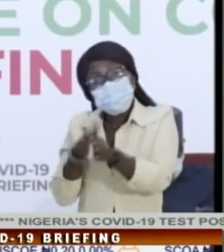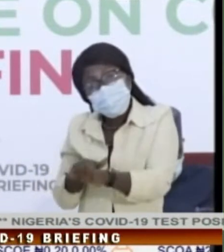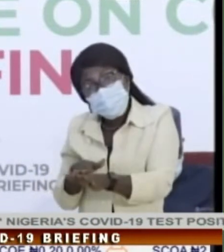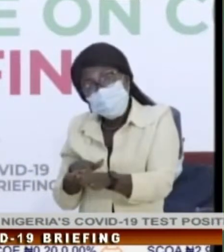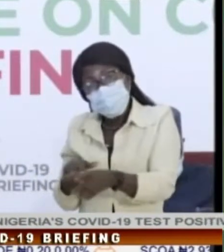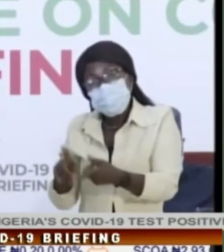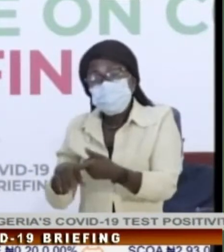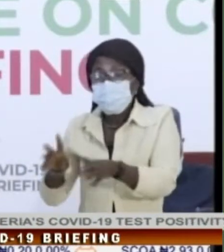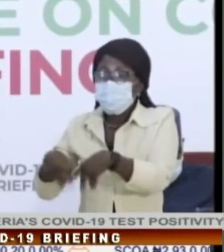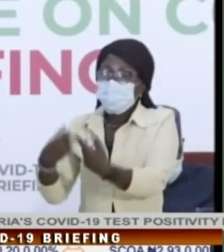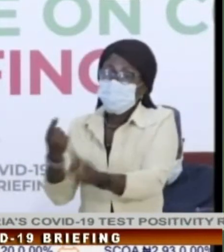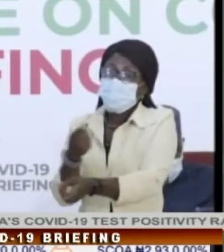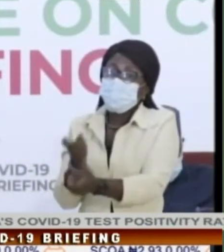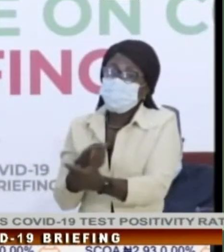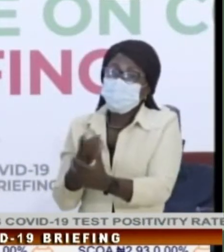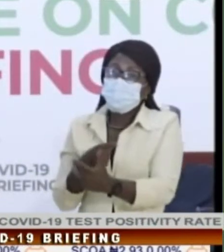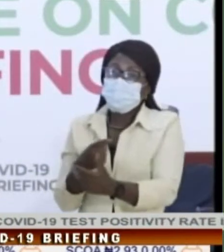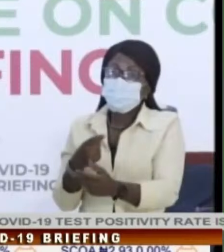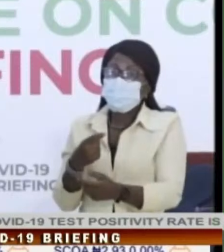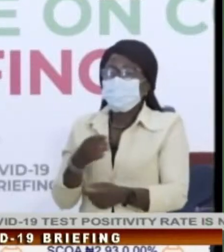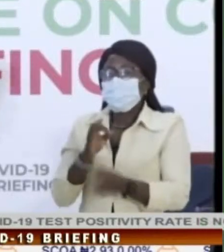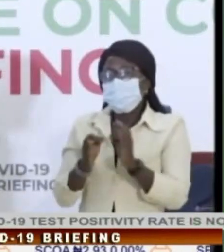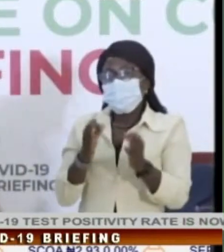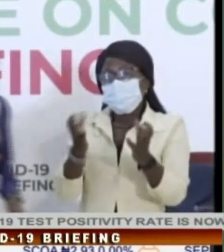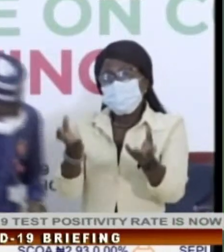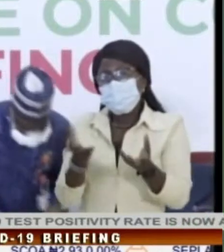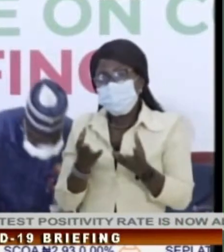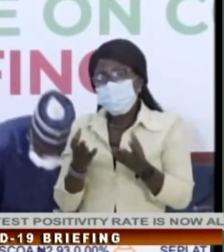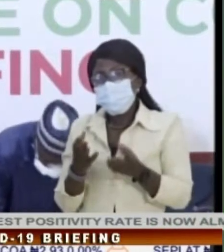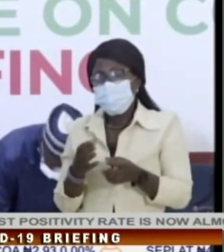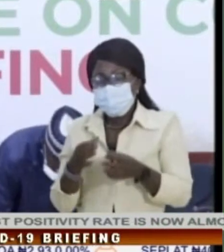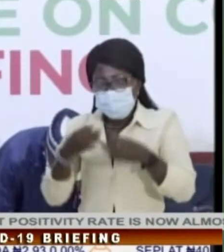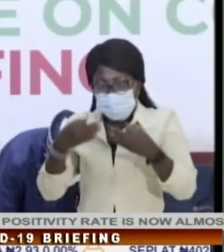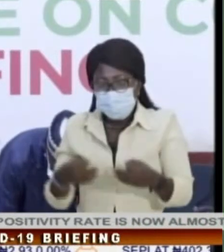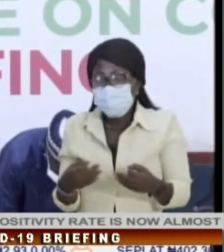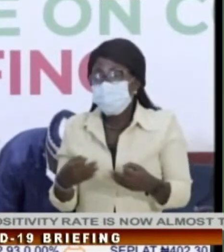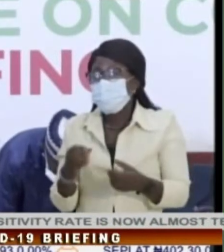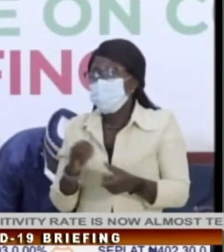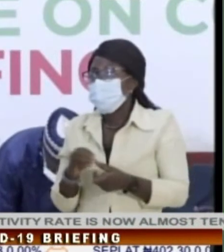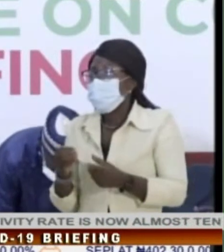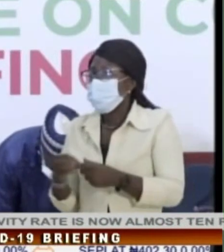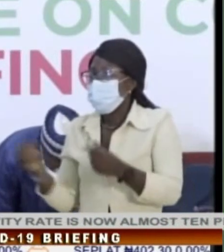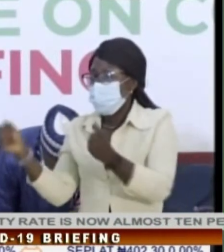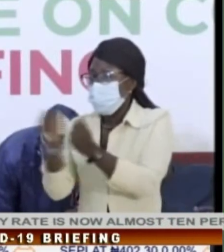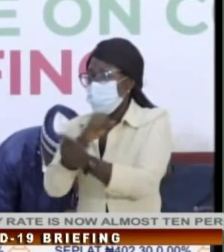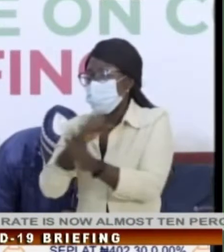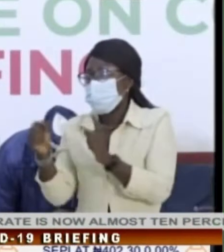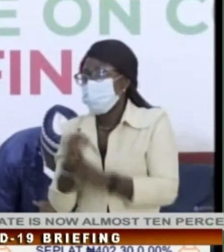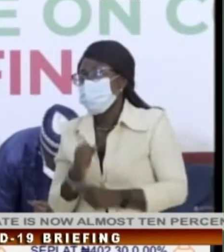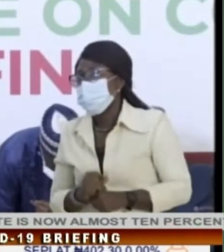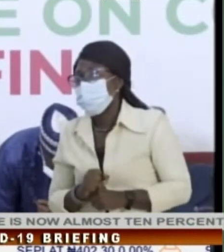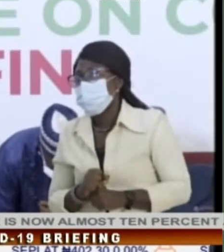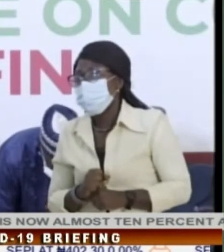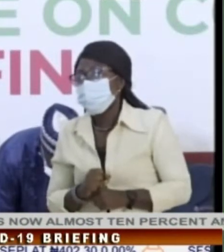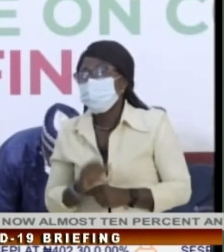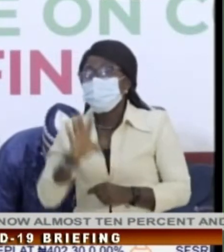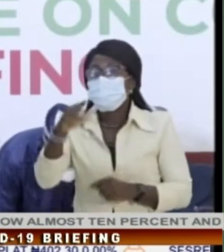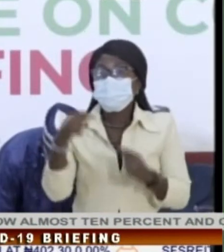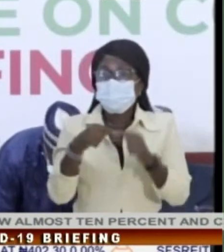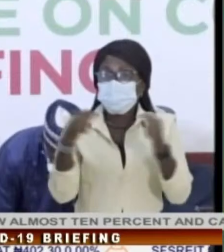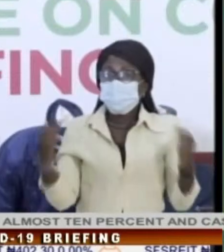So for example, in warfare, if you want to disseminate, you want to destroy your